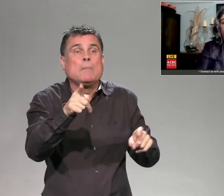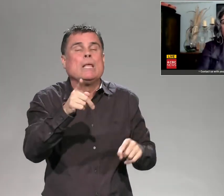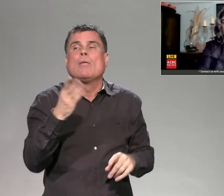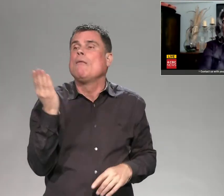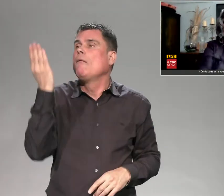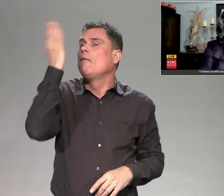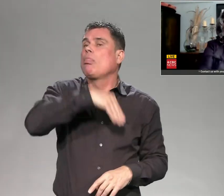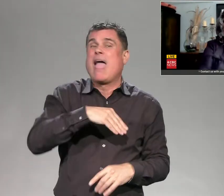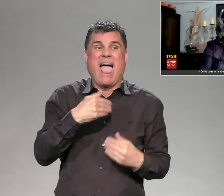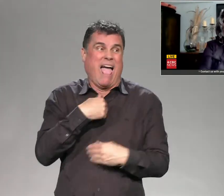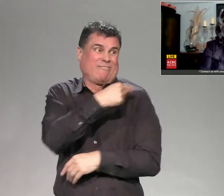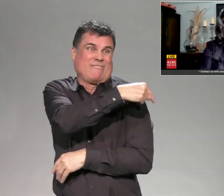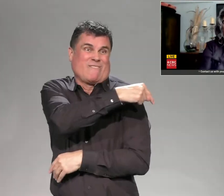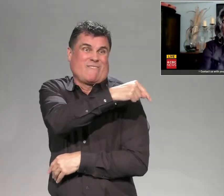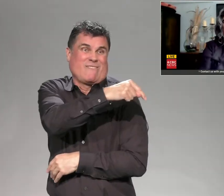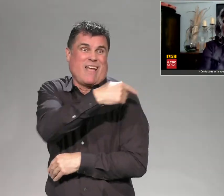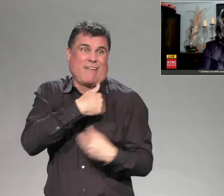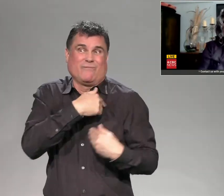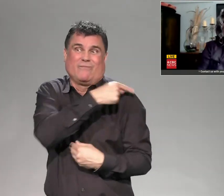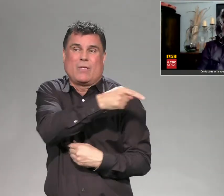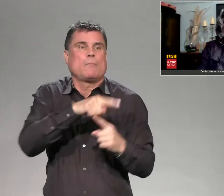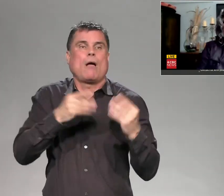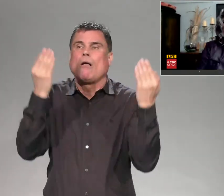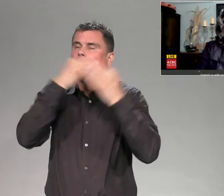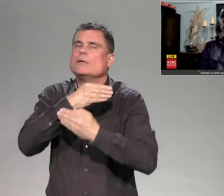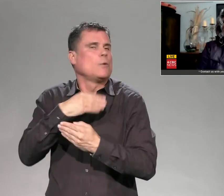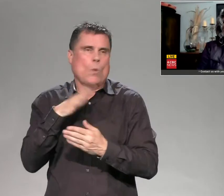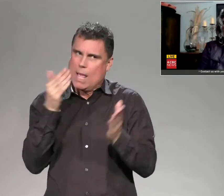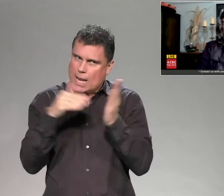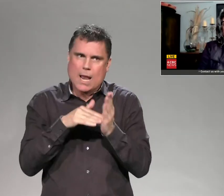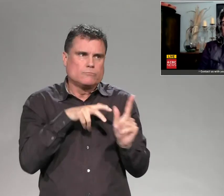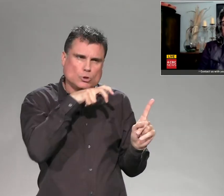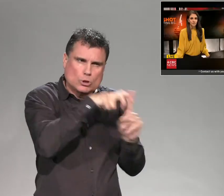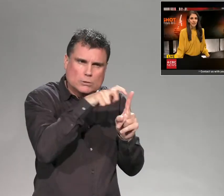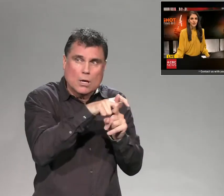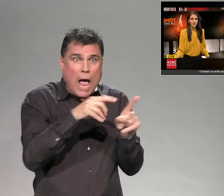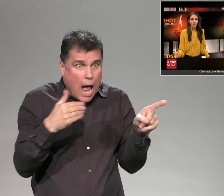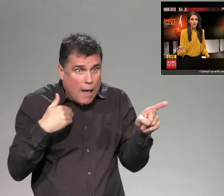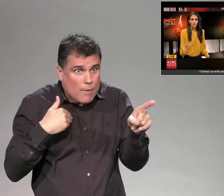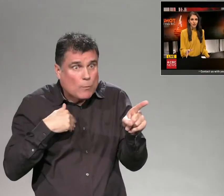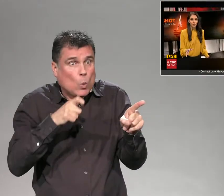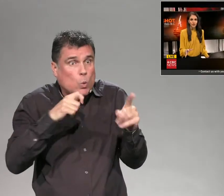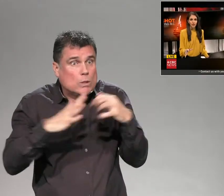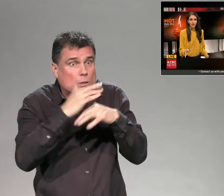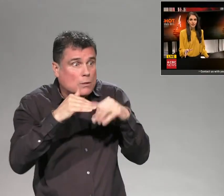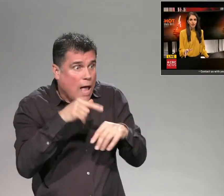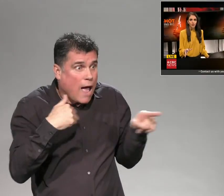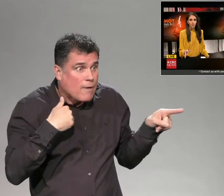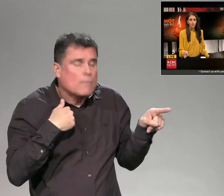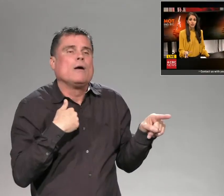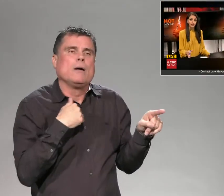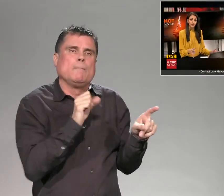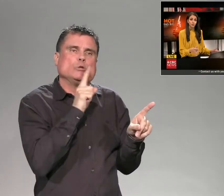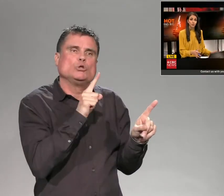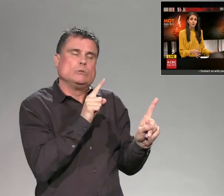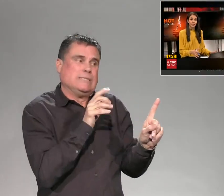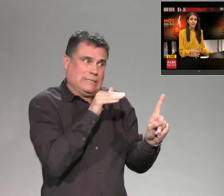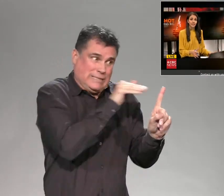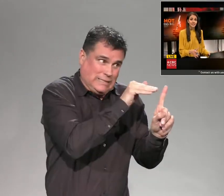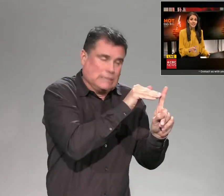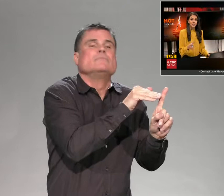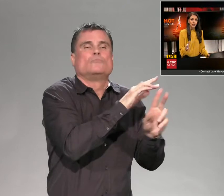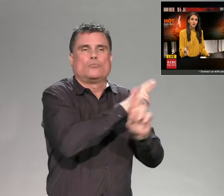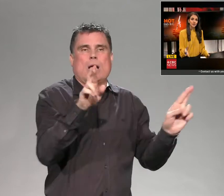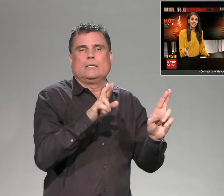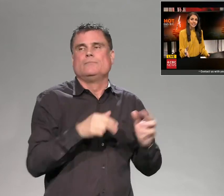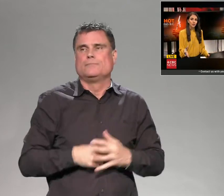wants a vaccine can have one. All right. Thank you, Dr. McDonald. Dr. McDonald, they're talking about people living in rural